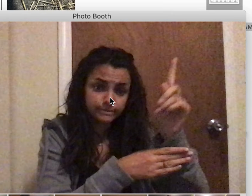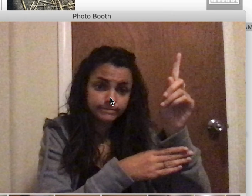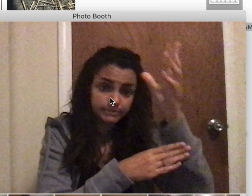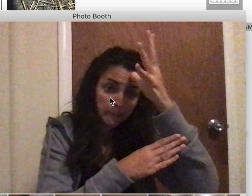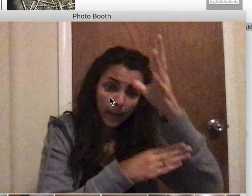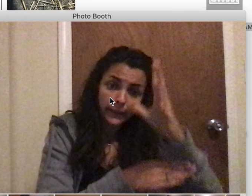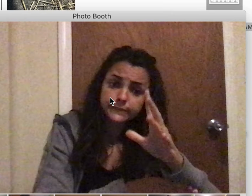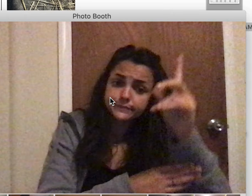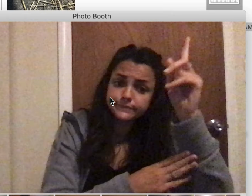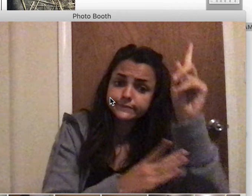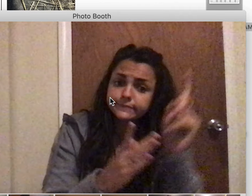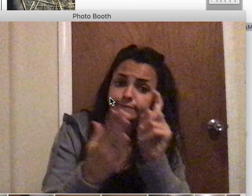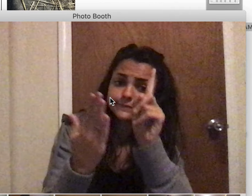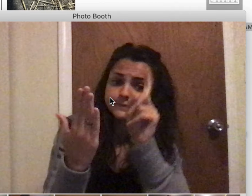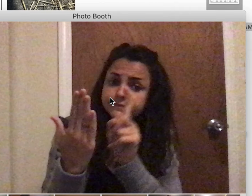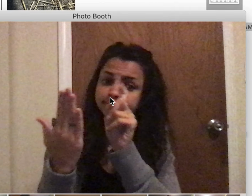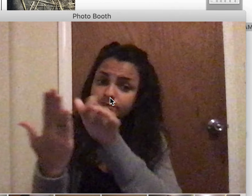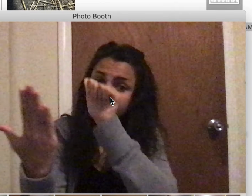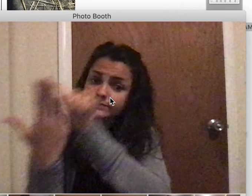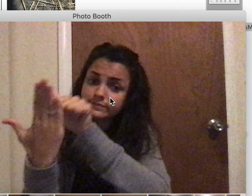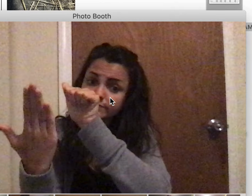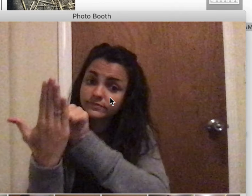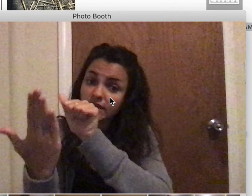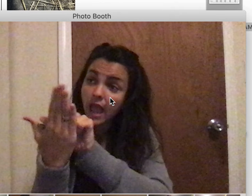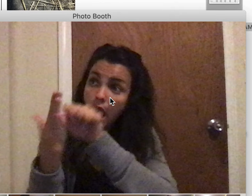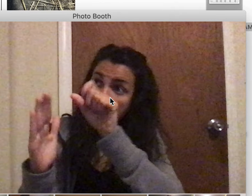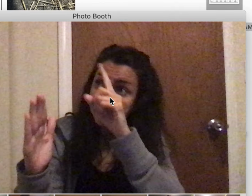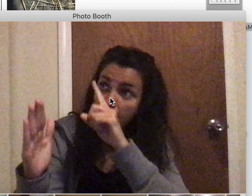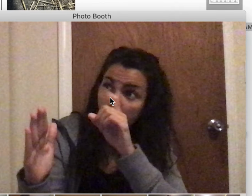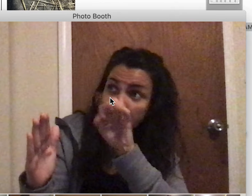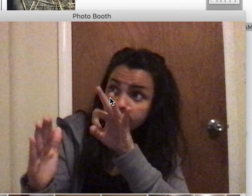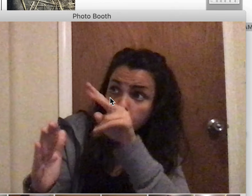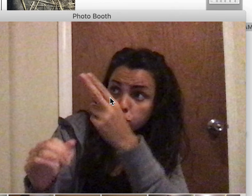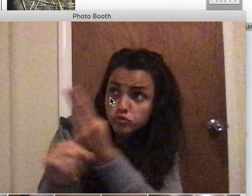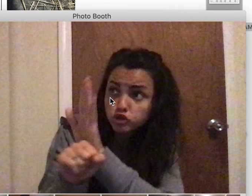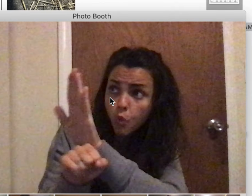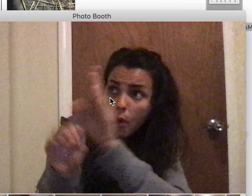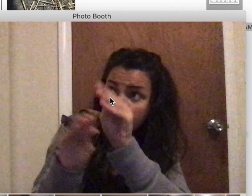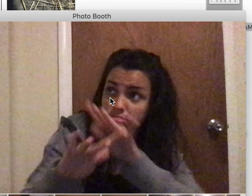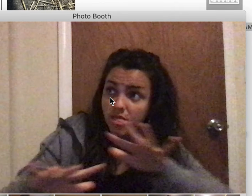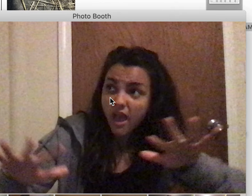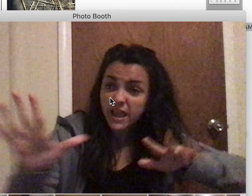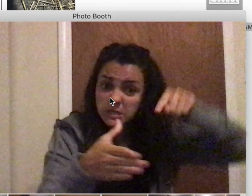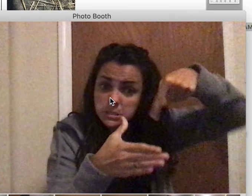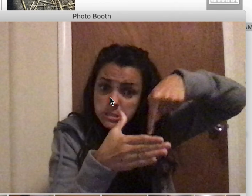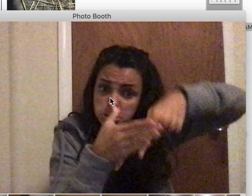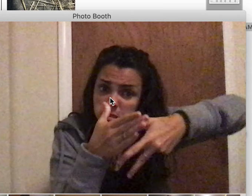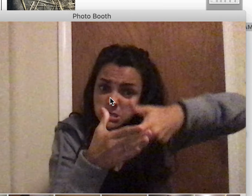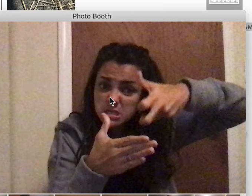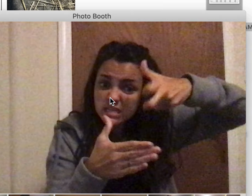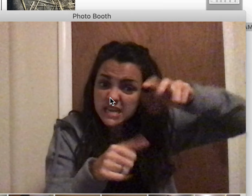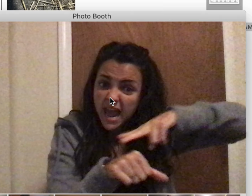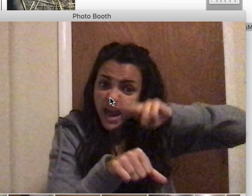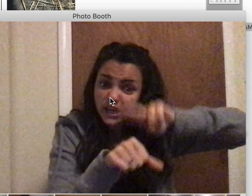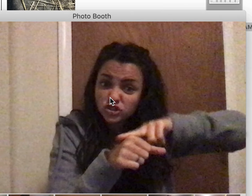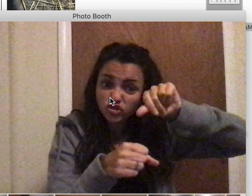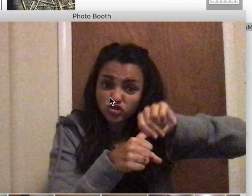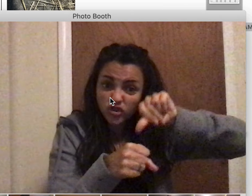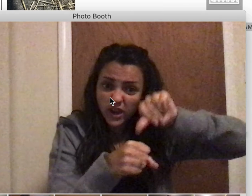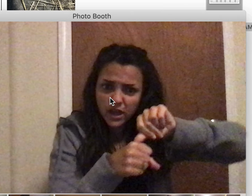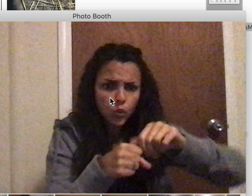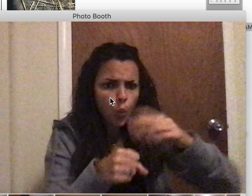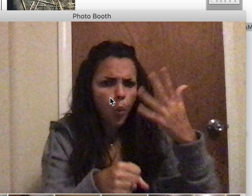land in order to frack. And what's the incentive to allow them? Well, they provide them with money, right? So they offer them